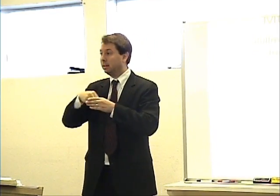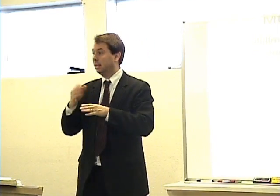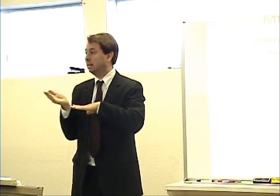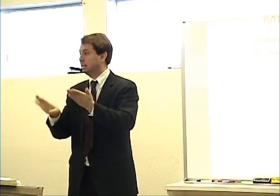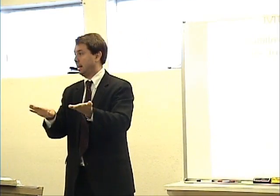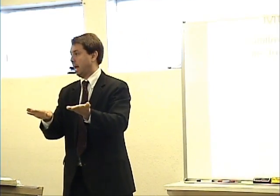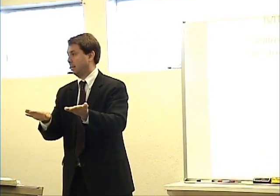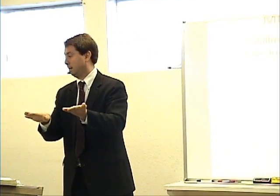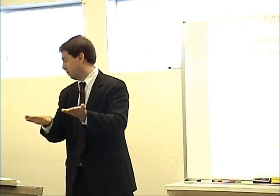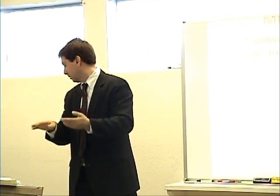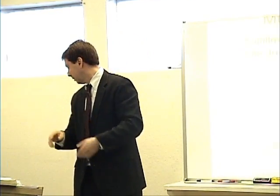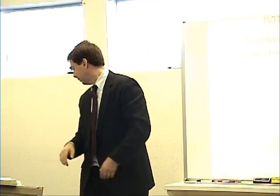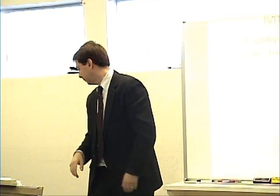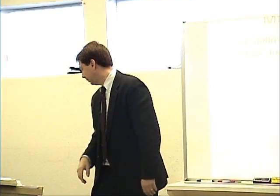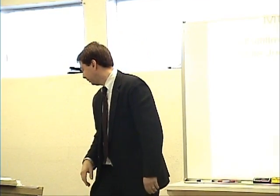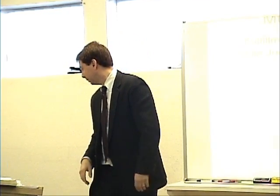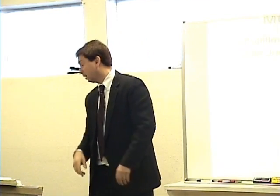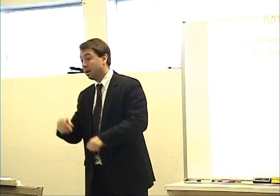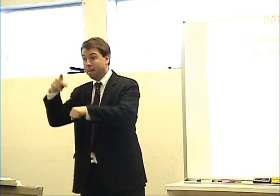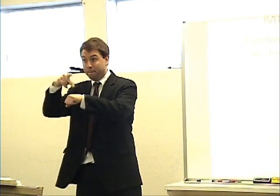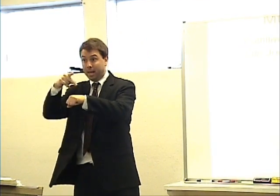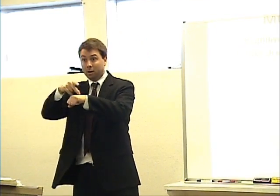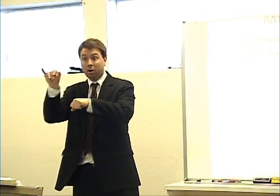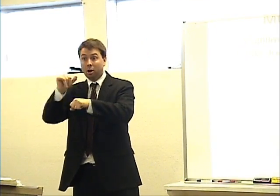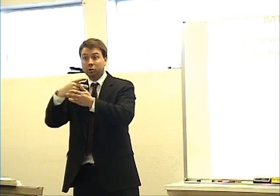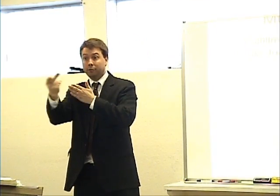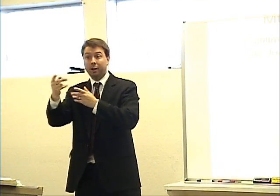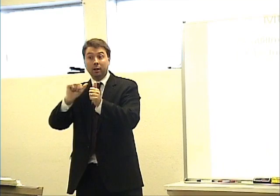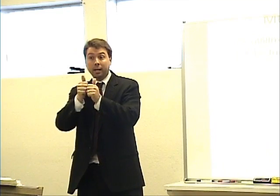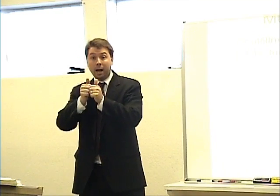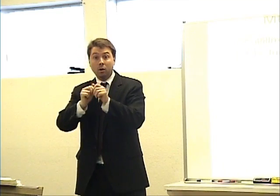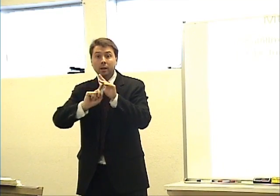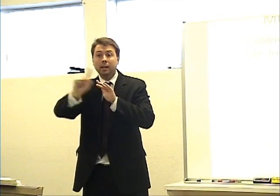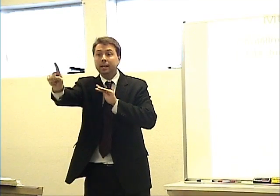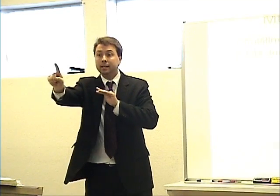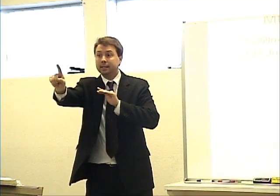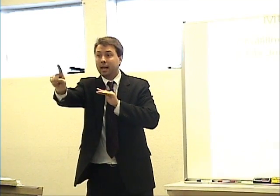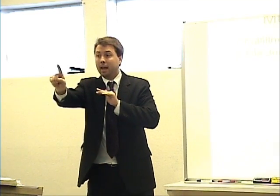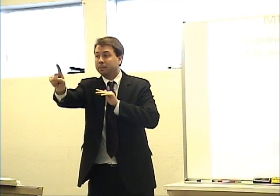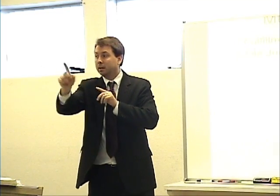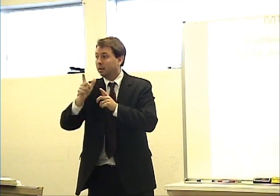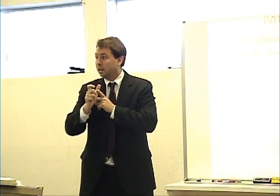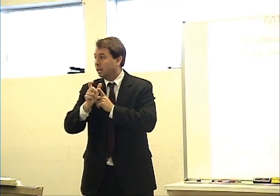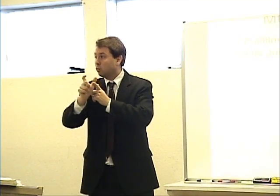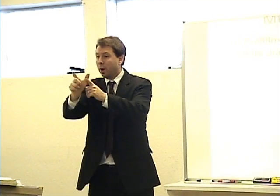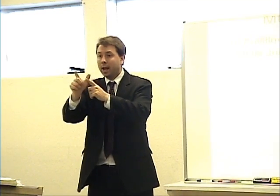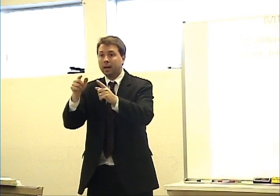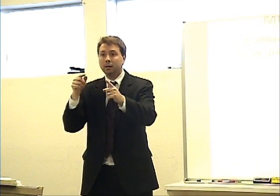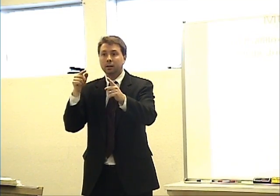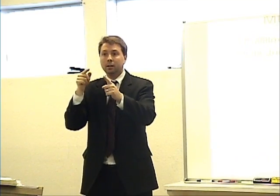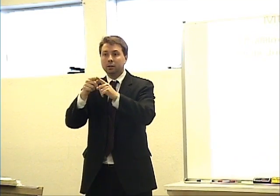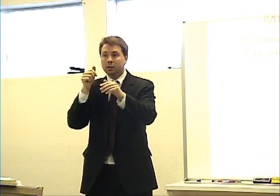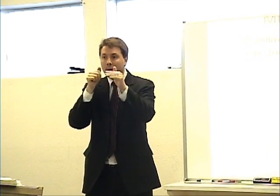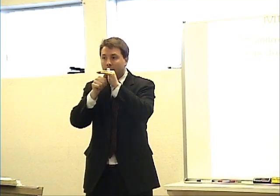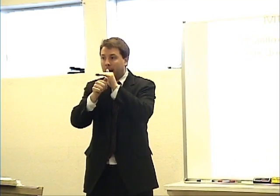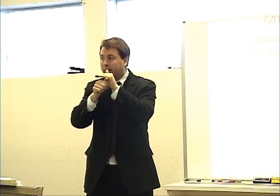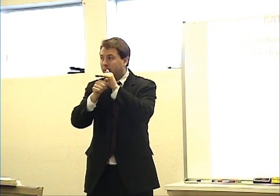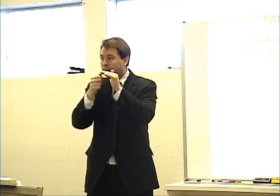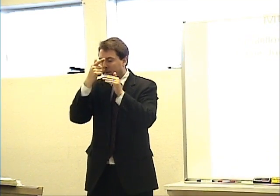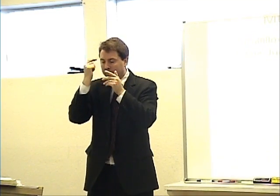in his death. Peter also failed how? He escaped. He ran to hide because